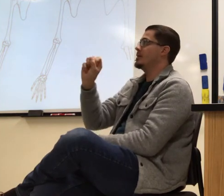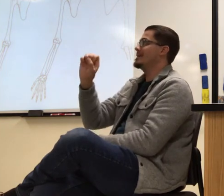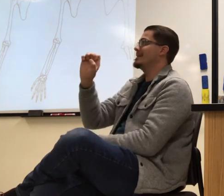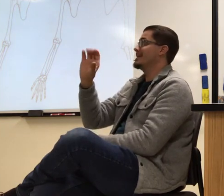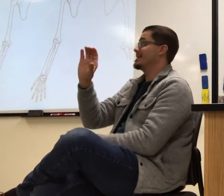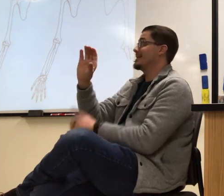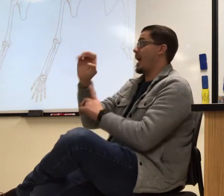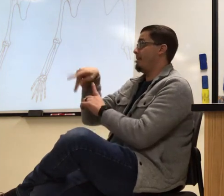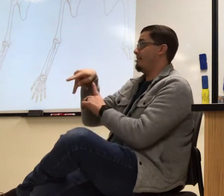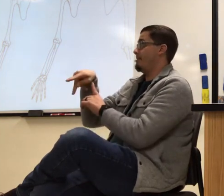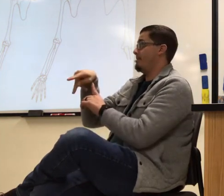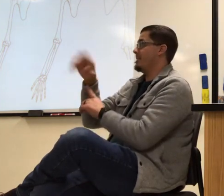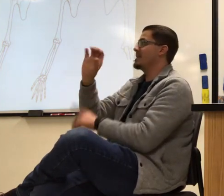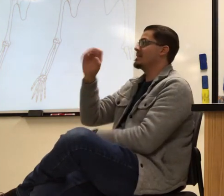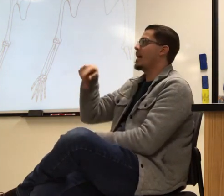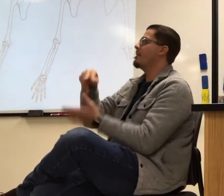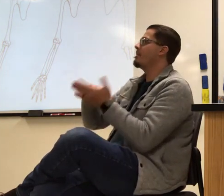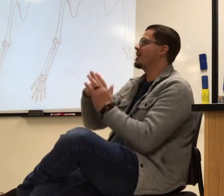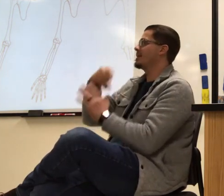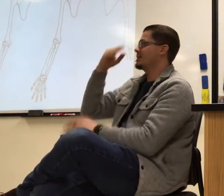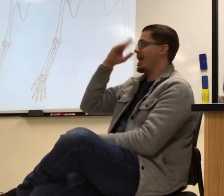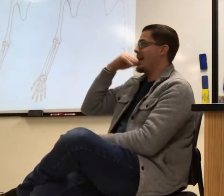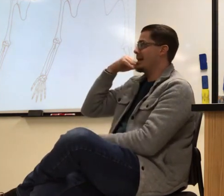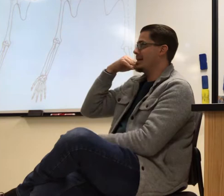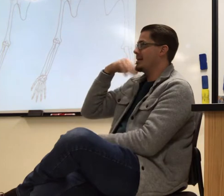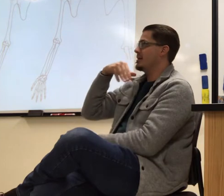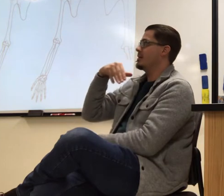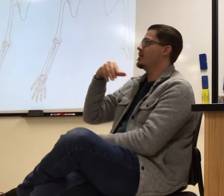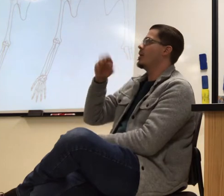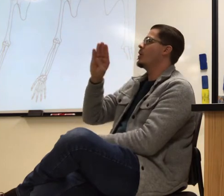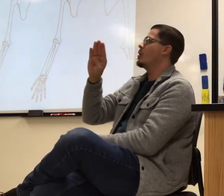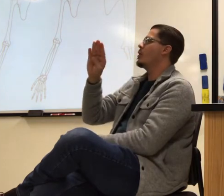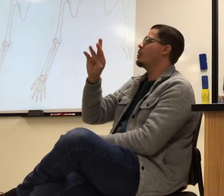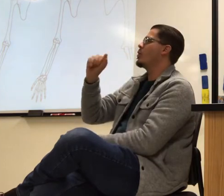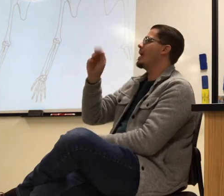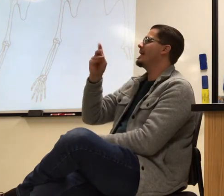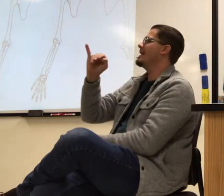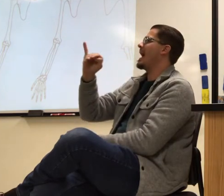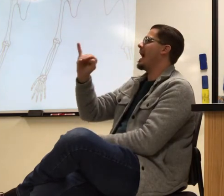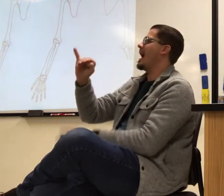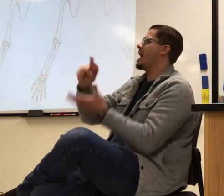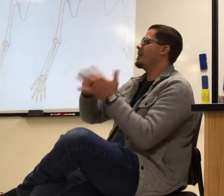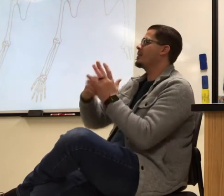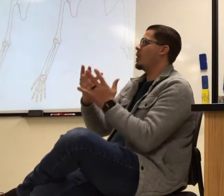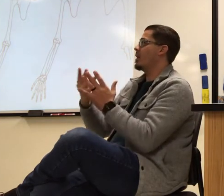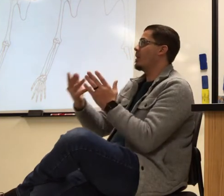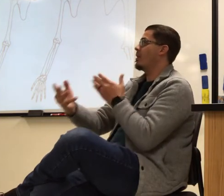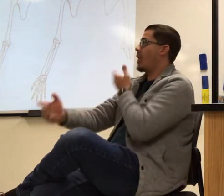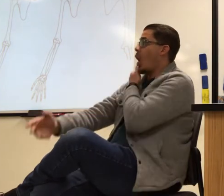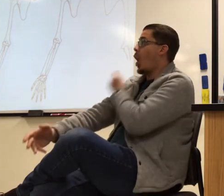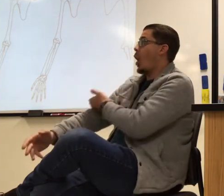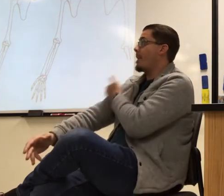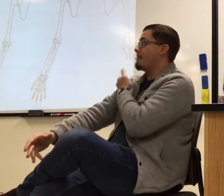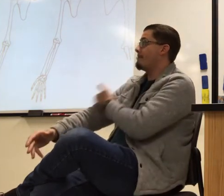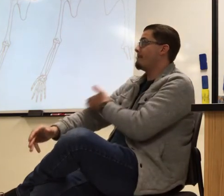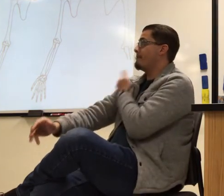head. A two-headed muscle. Brachii refers to which region? The arm.